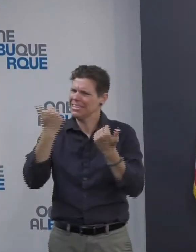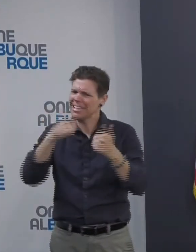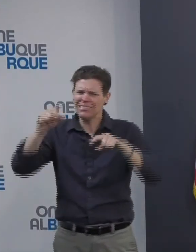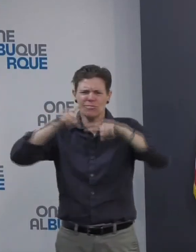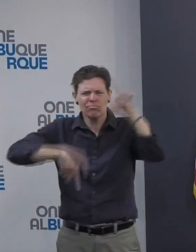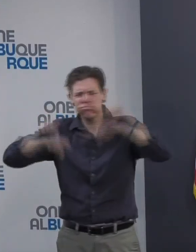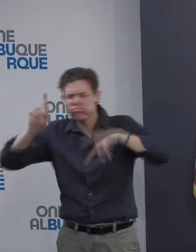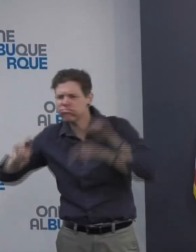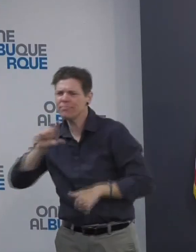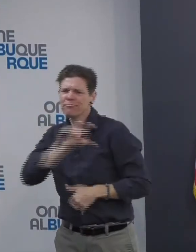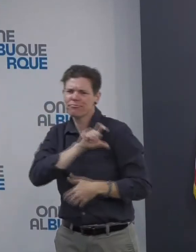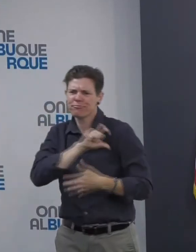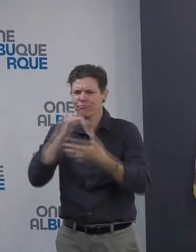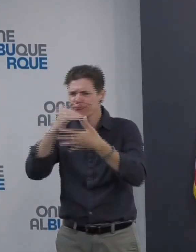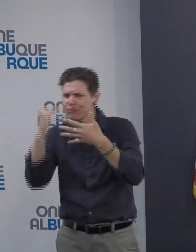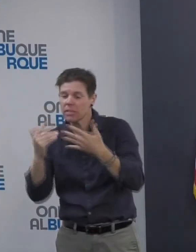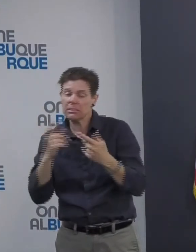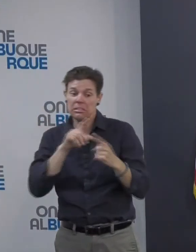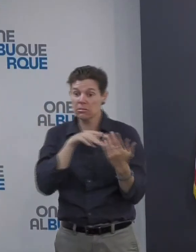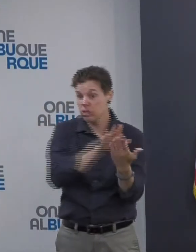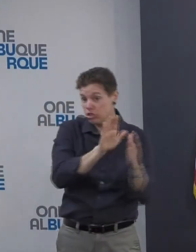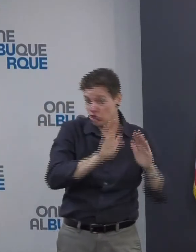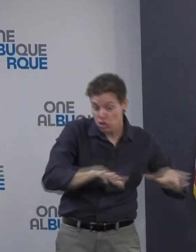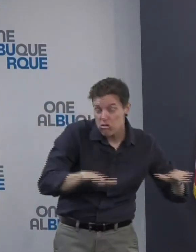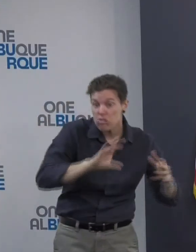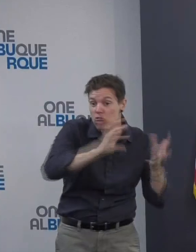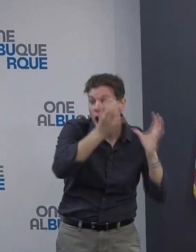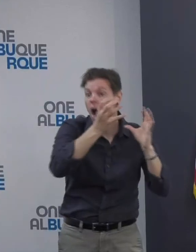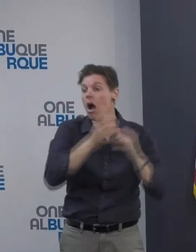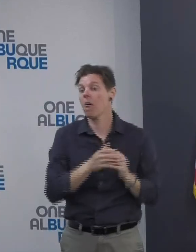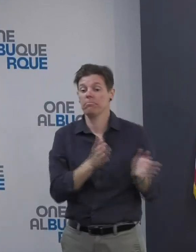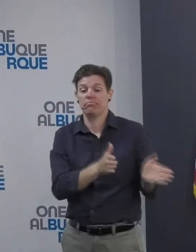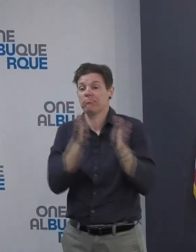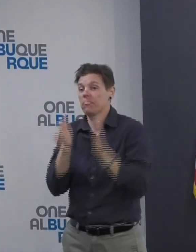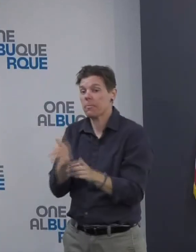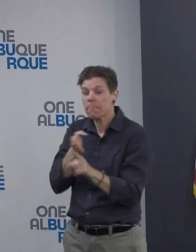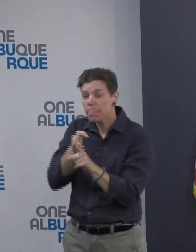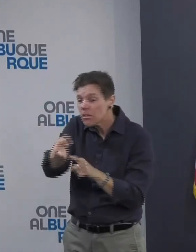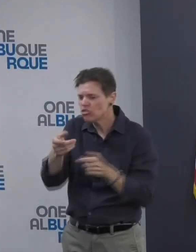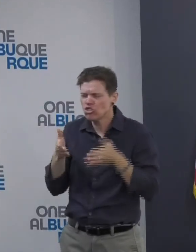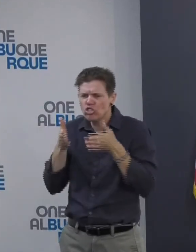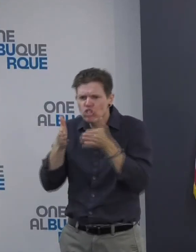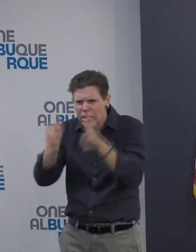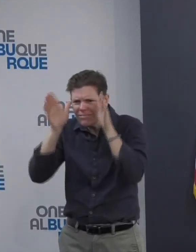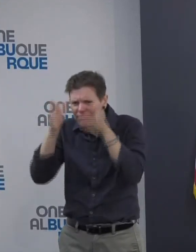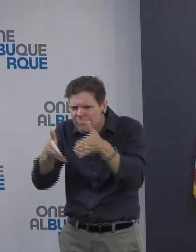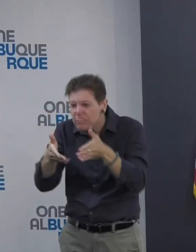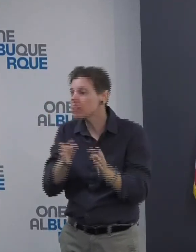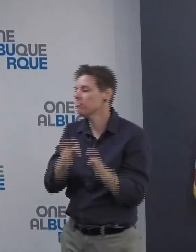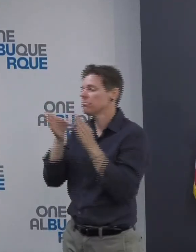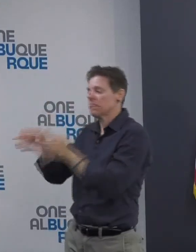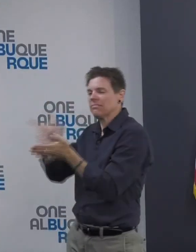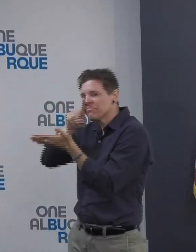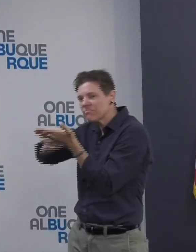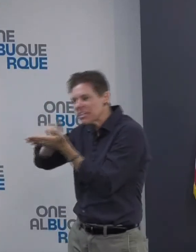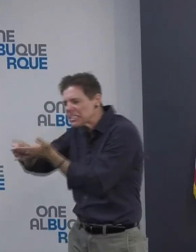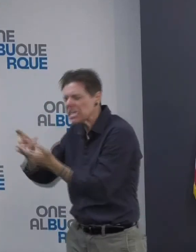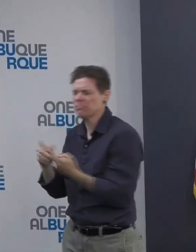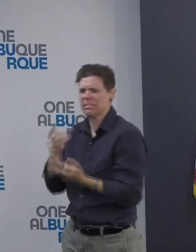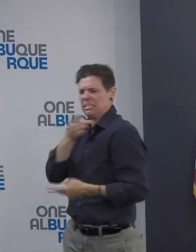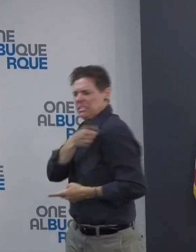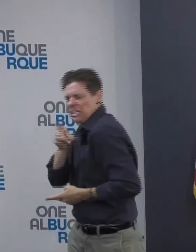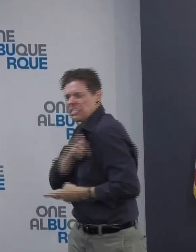folks across the department in a number of positions. We just use officers as shorthand. We try and do that 2 ways. We want to bring in some lateral